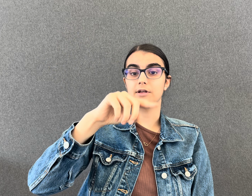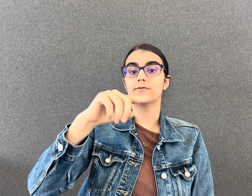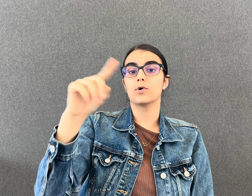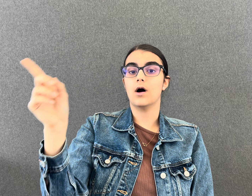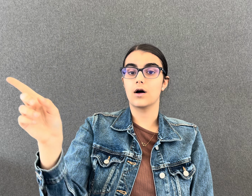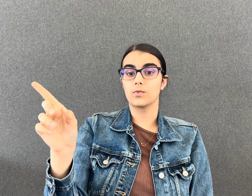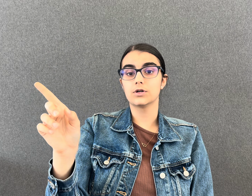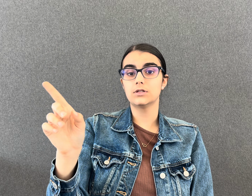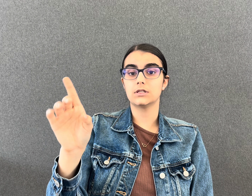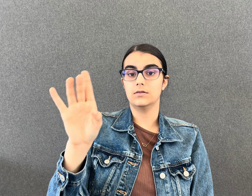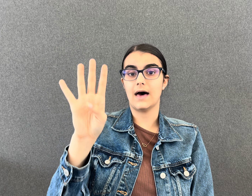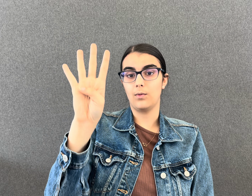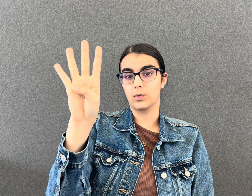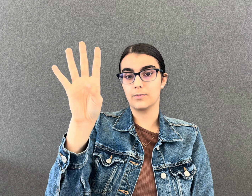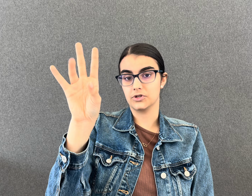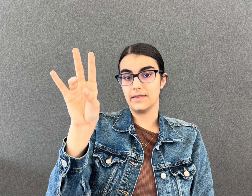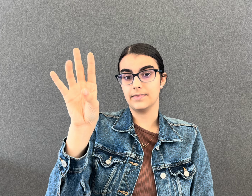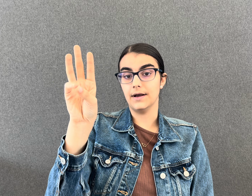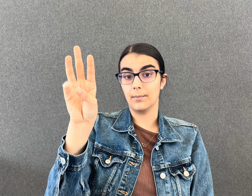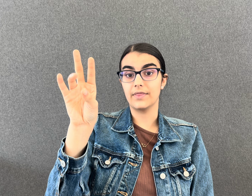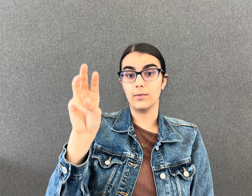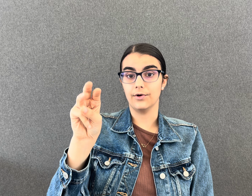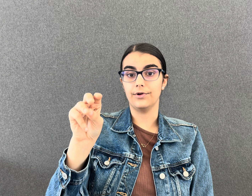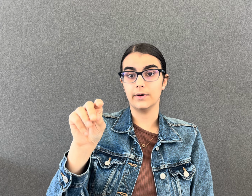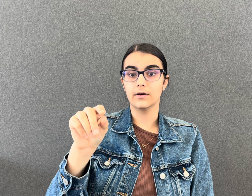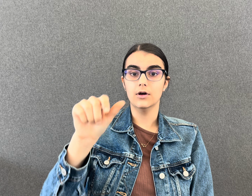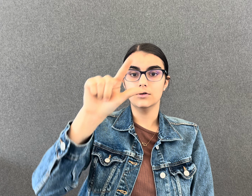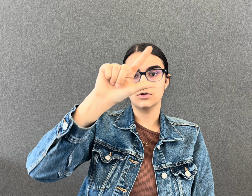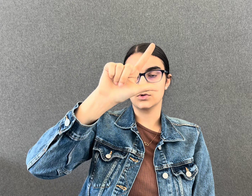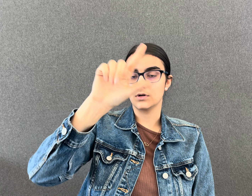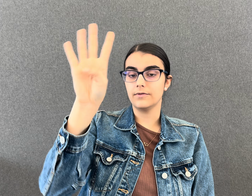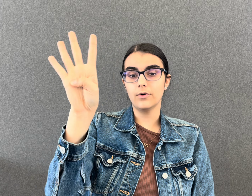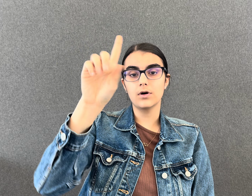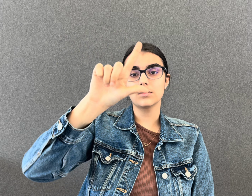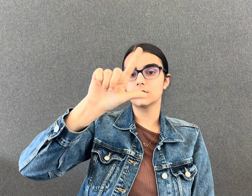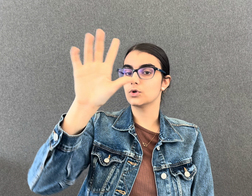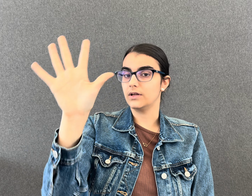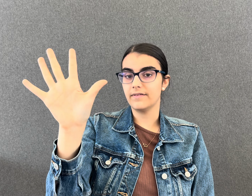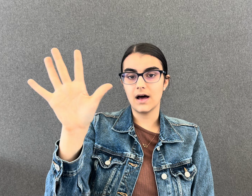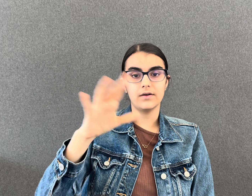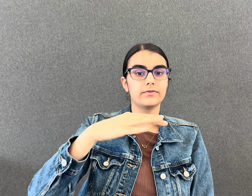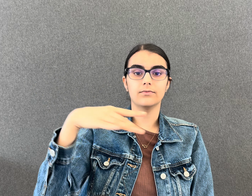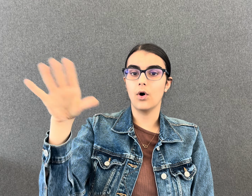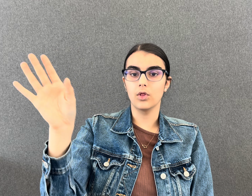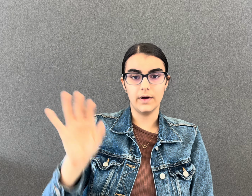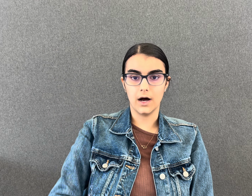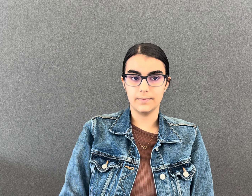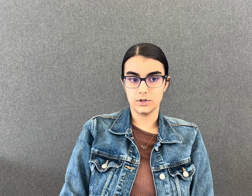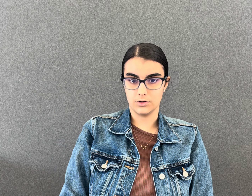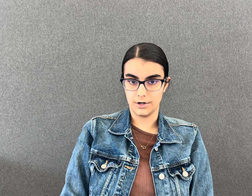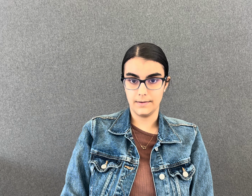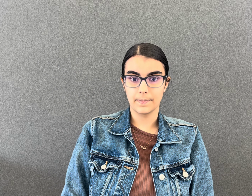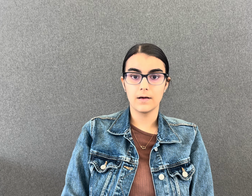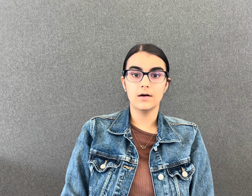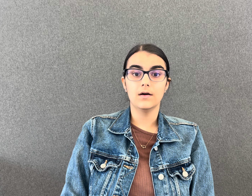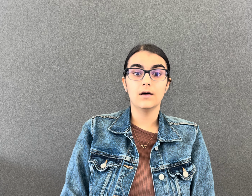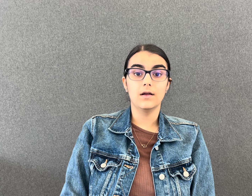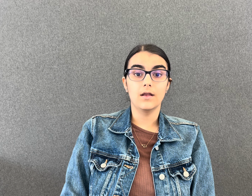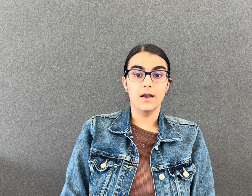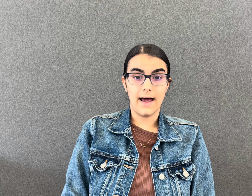24 onwards, that will represent the number that we are doing. So 24, 25, all the way up to 30.